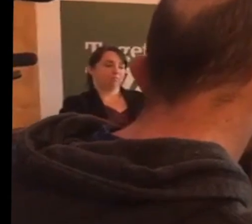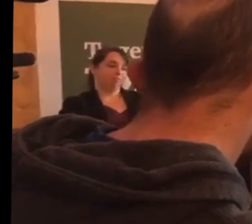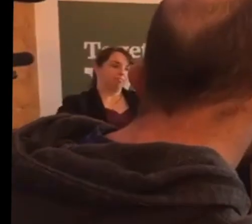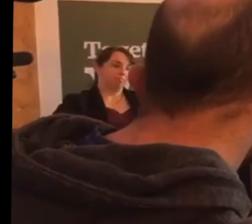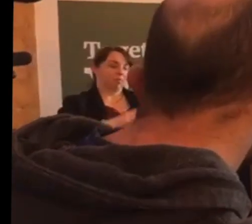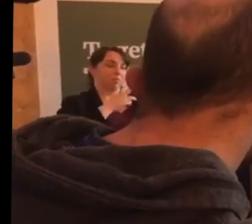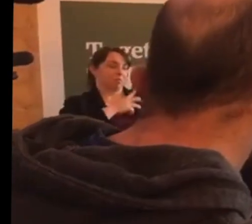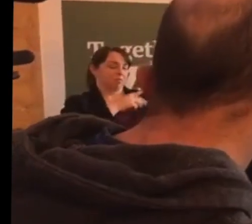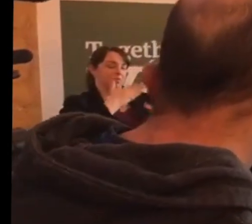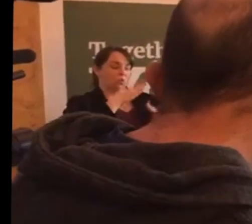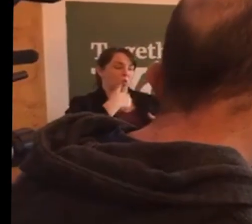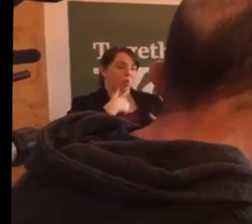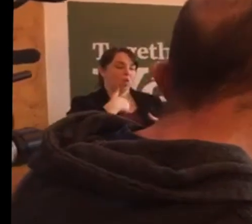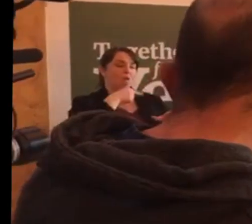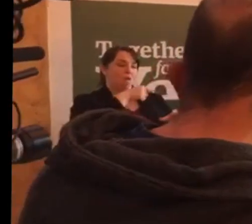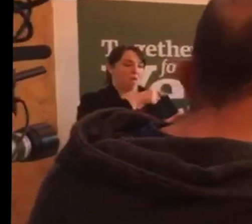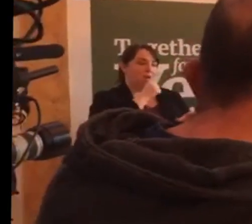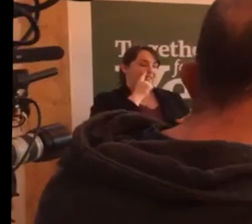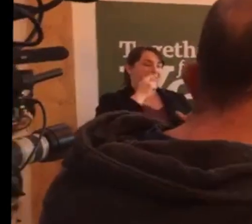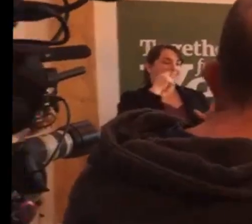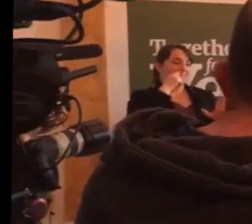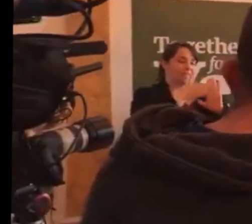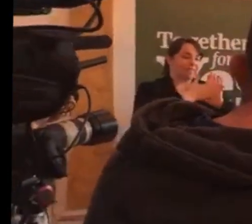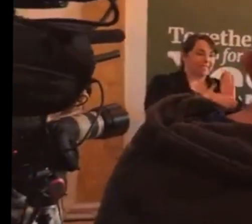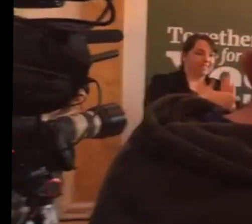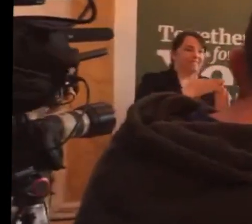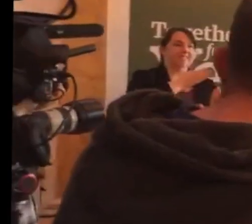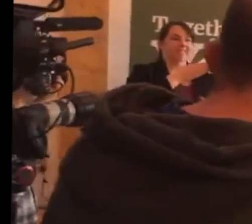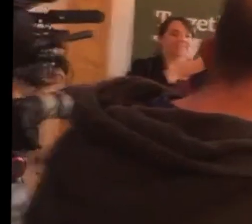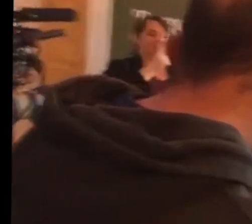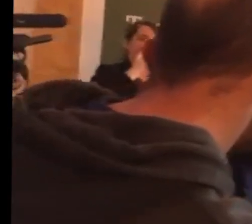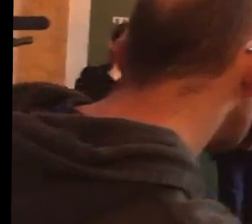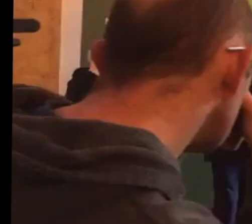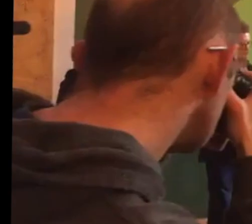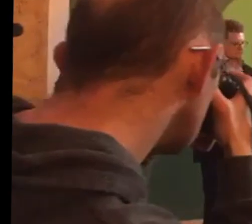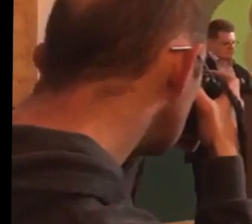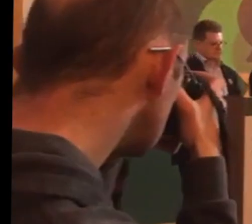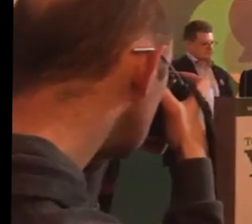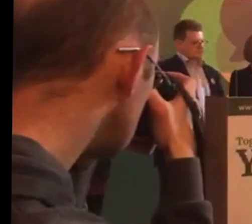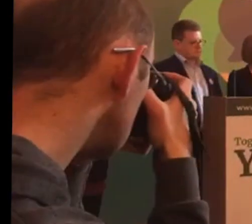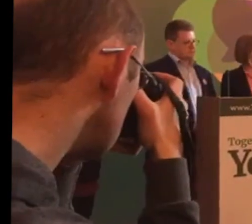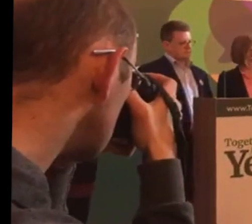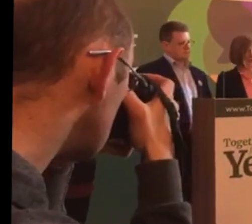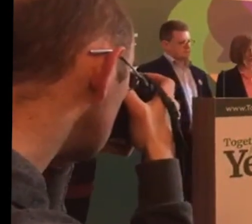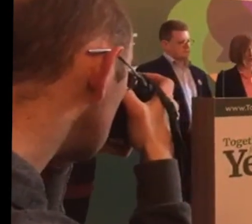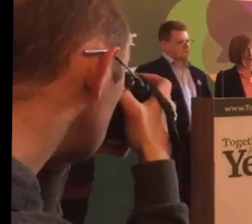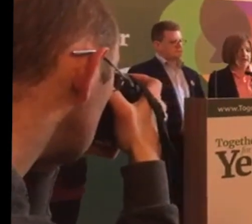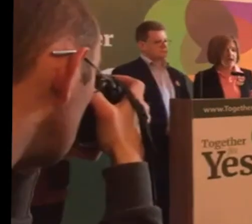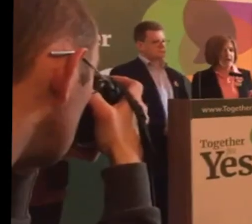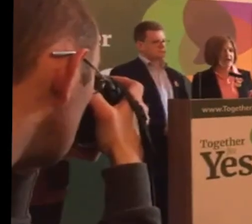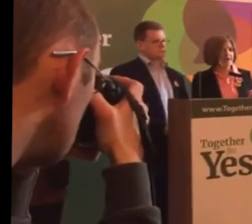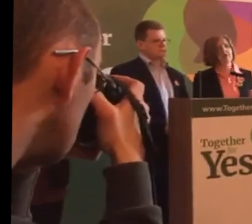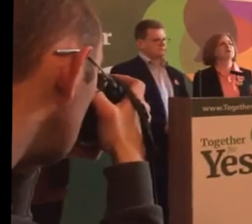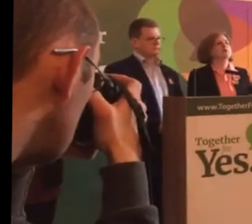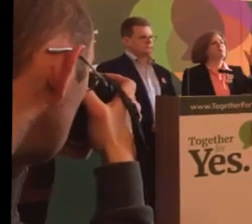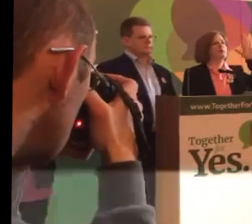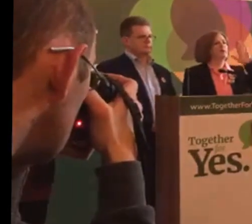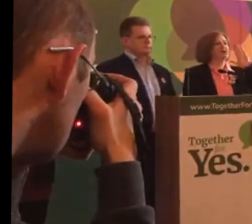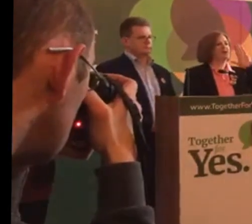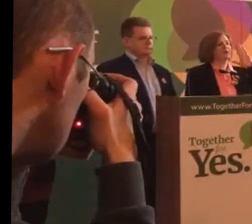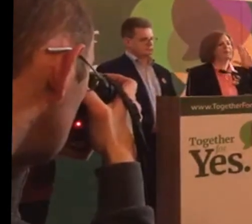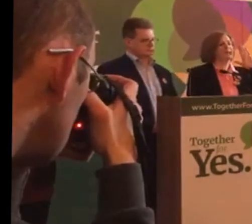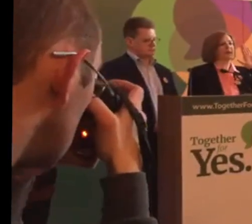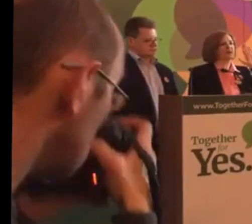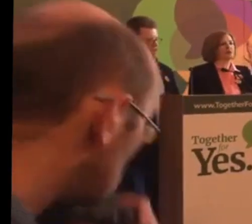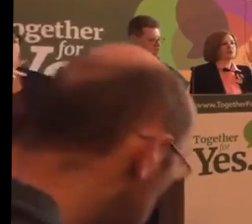she showed us things like the sole of the foot and the spine and the heartbeat was really important. She